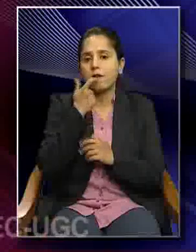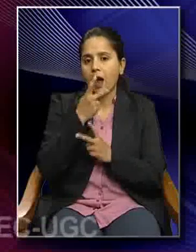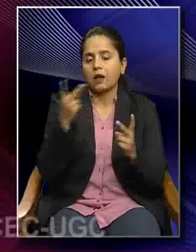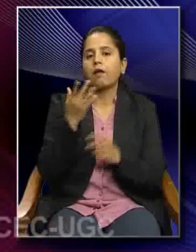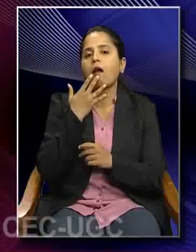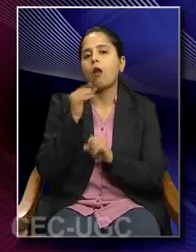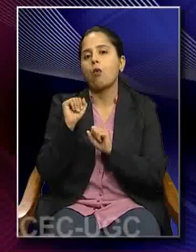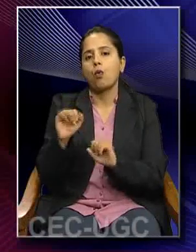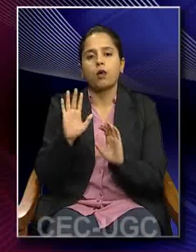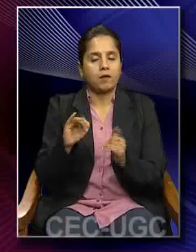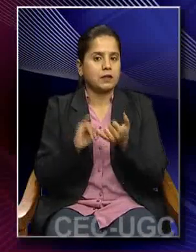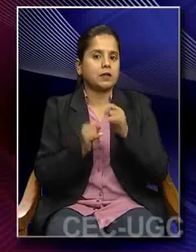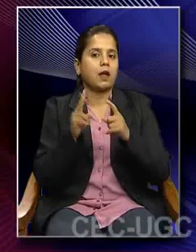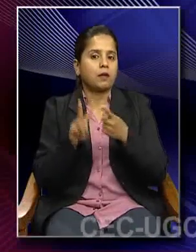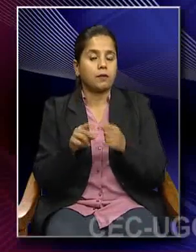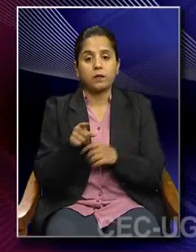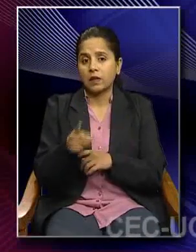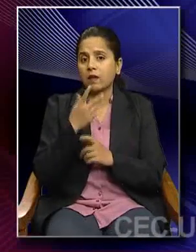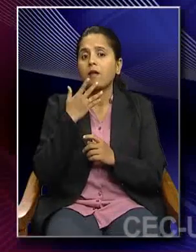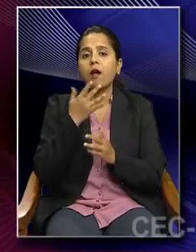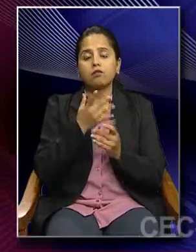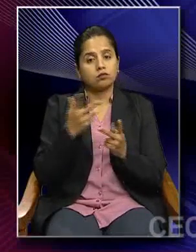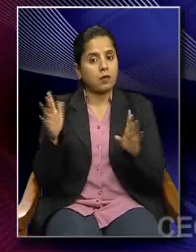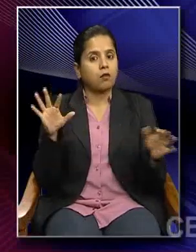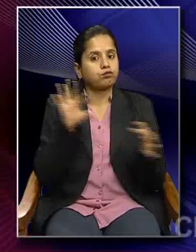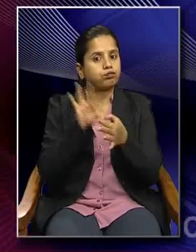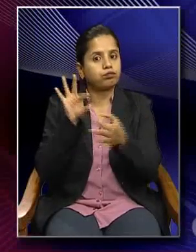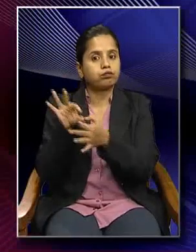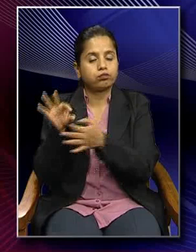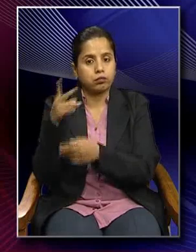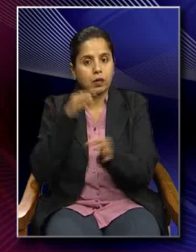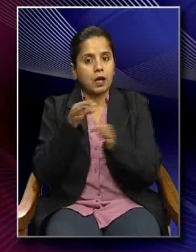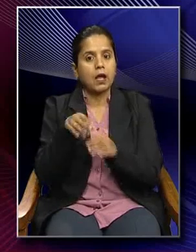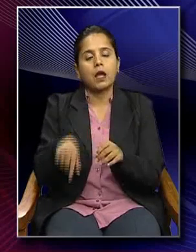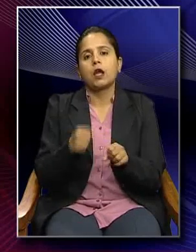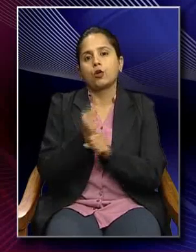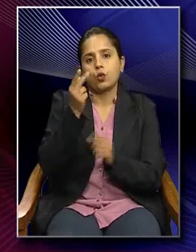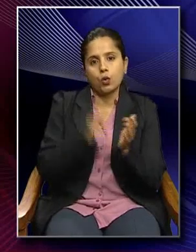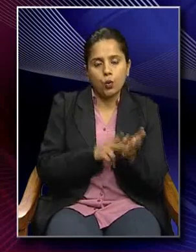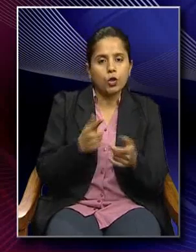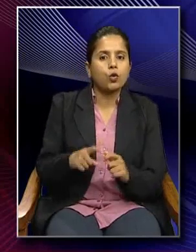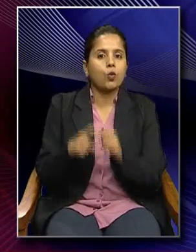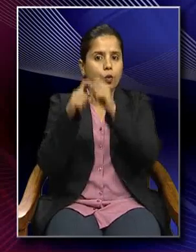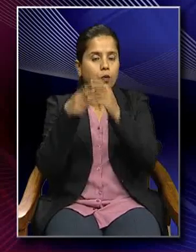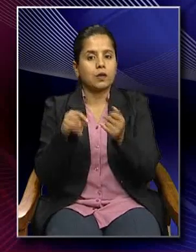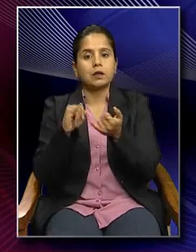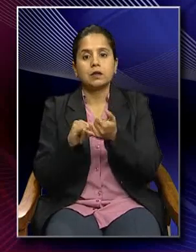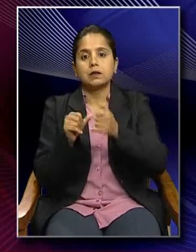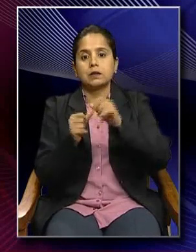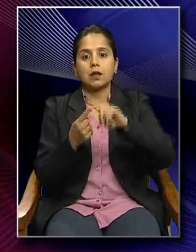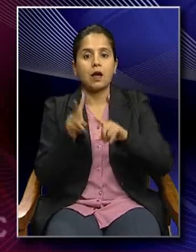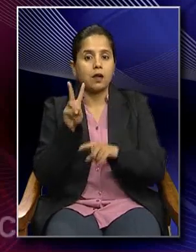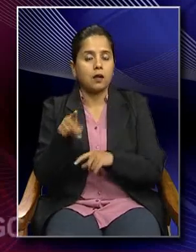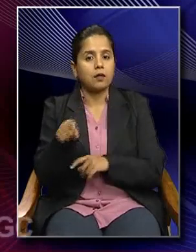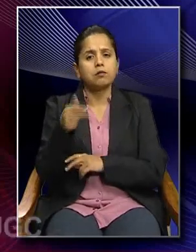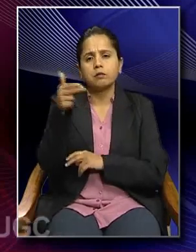color. So there are different colors that we associate with these guns or gunas, and Sattva is